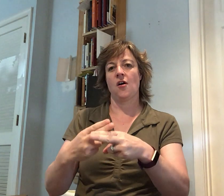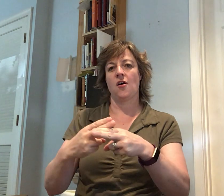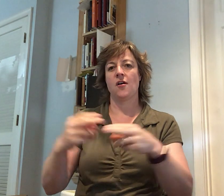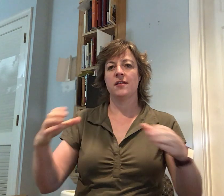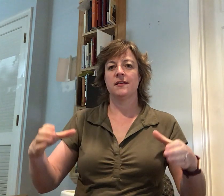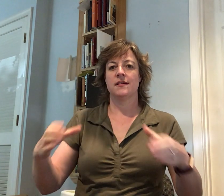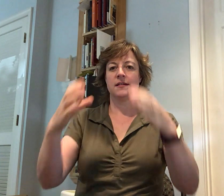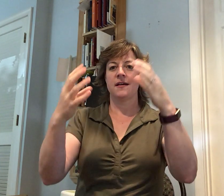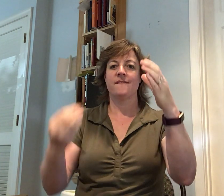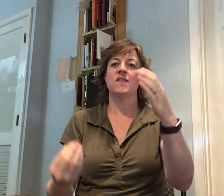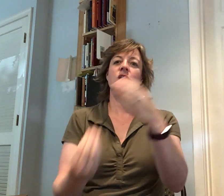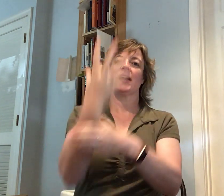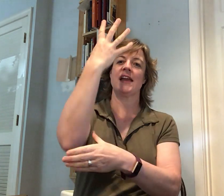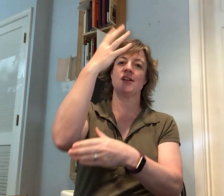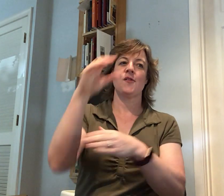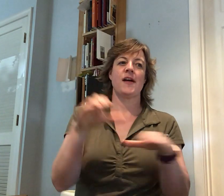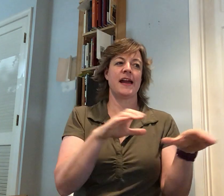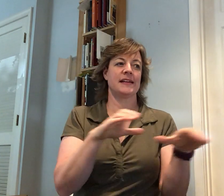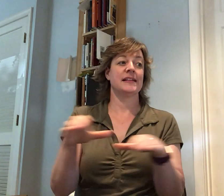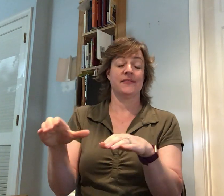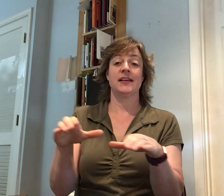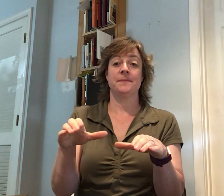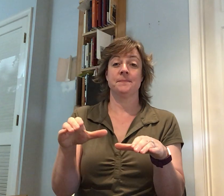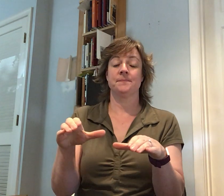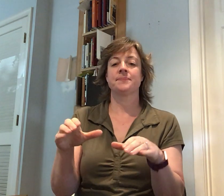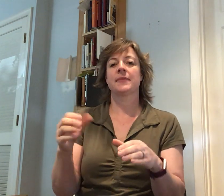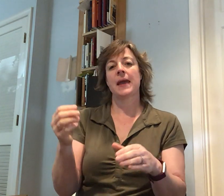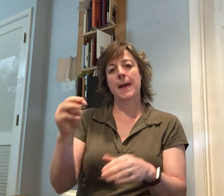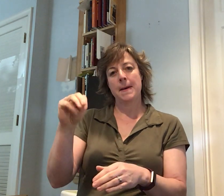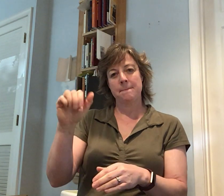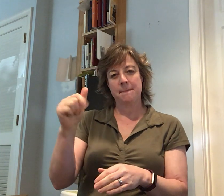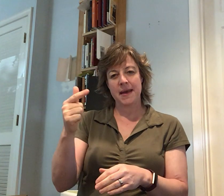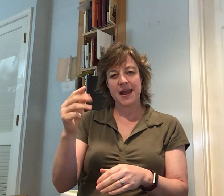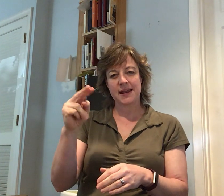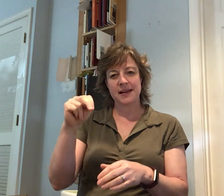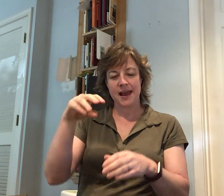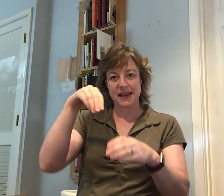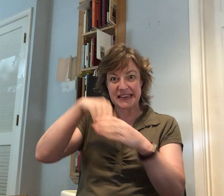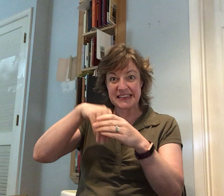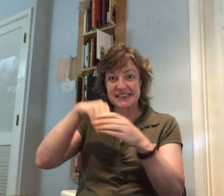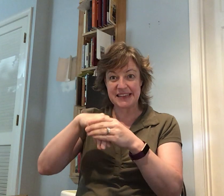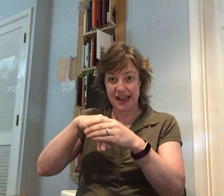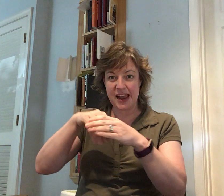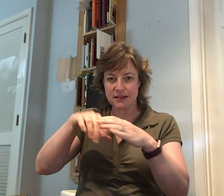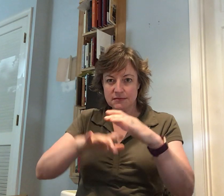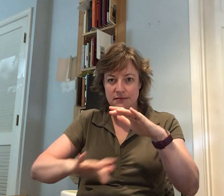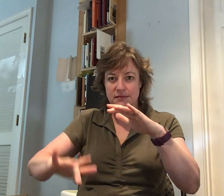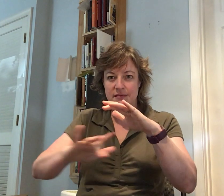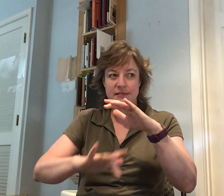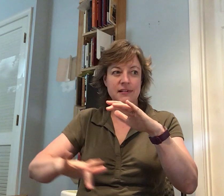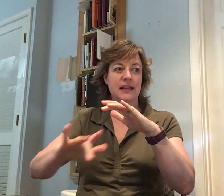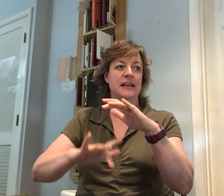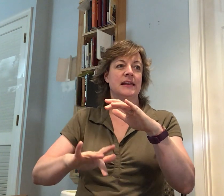magma created deep inside the earth rises up through cracks or weak points in the